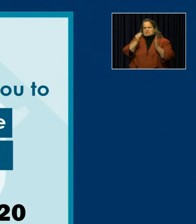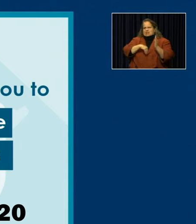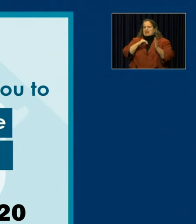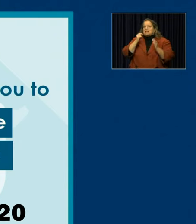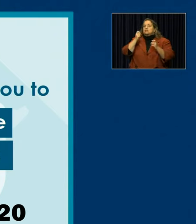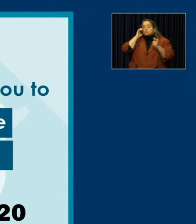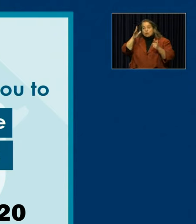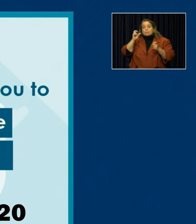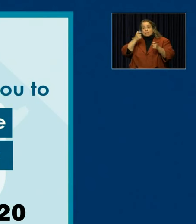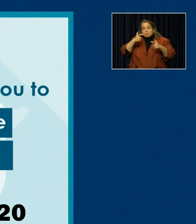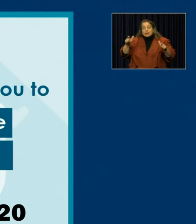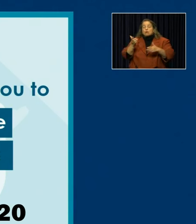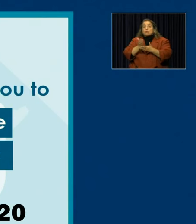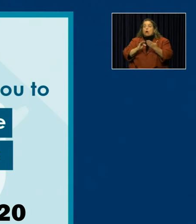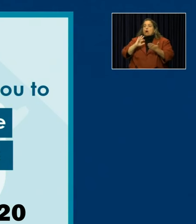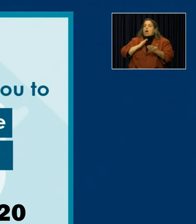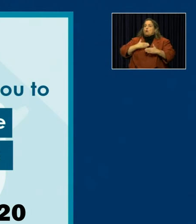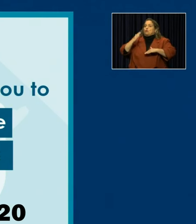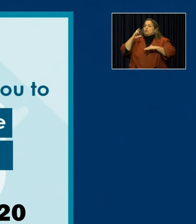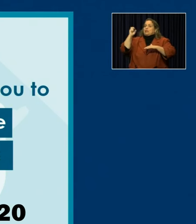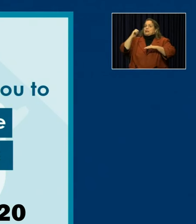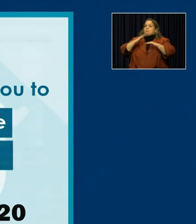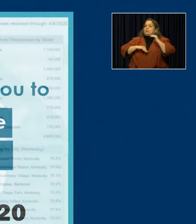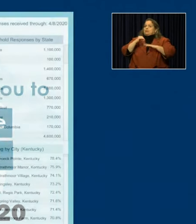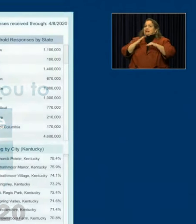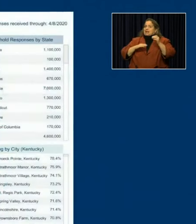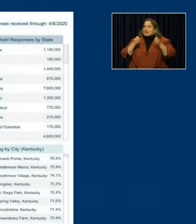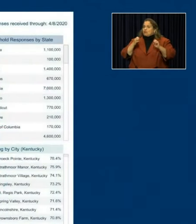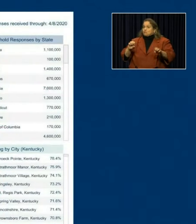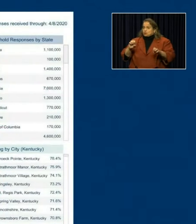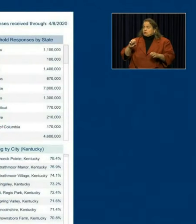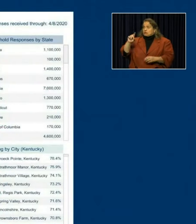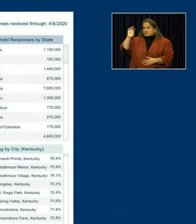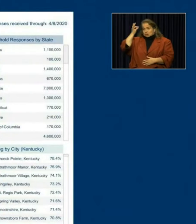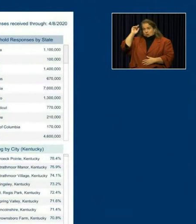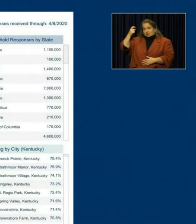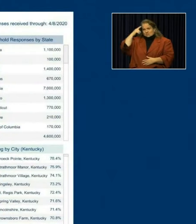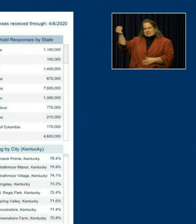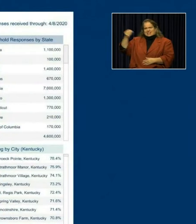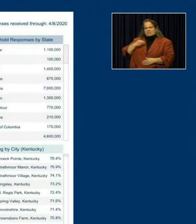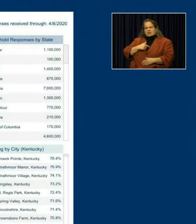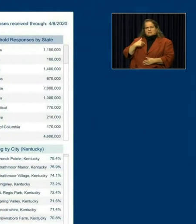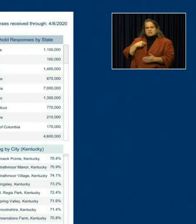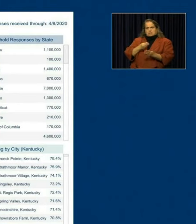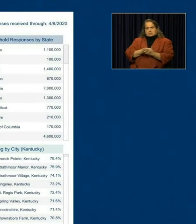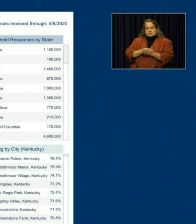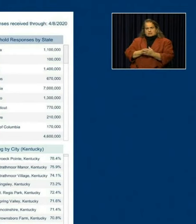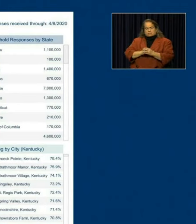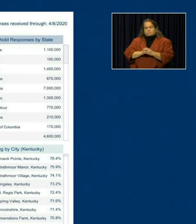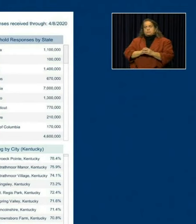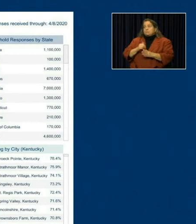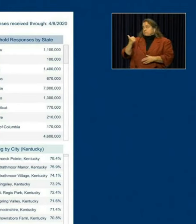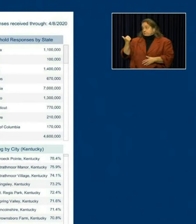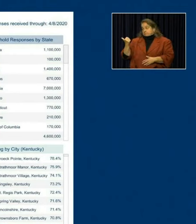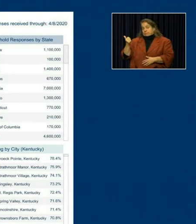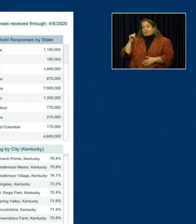our rebuilding effort. James, do we have the dashboard update for today? Here it is. This gives